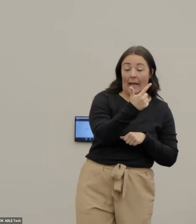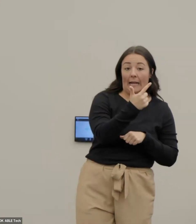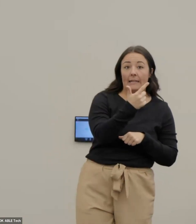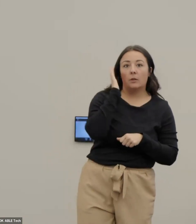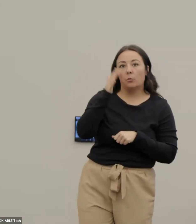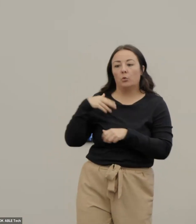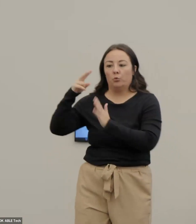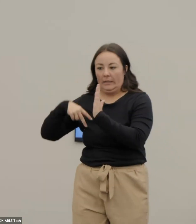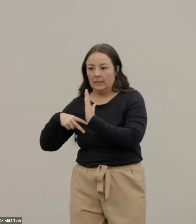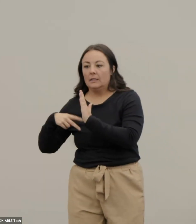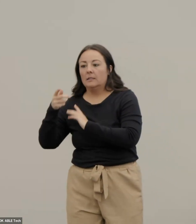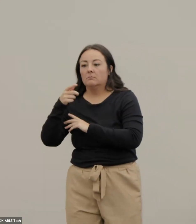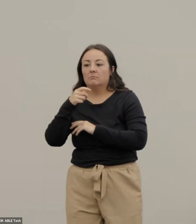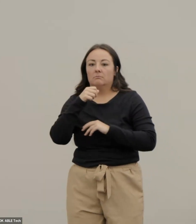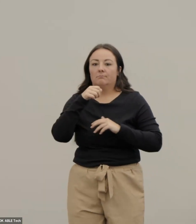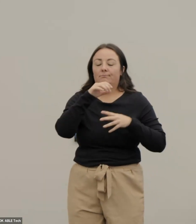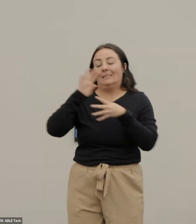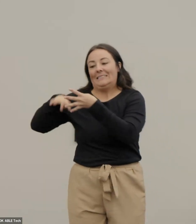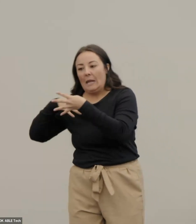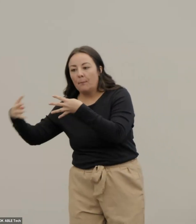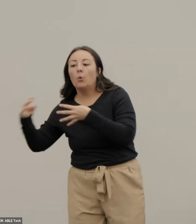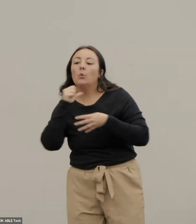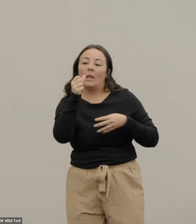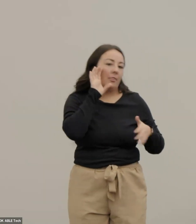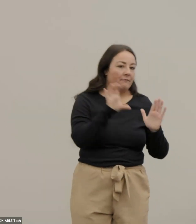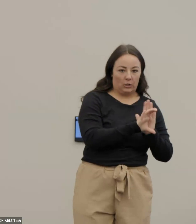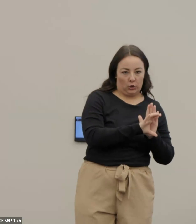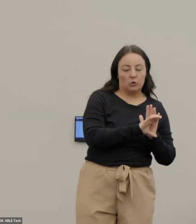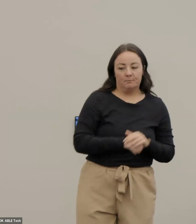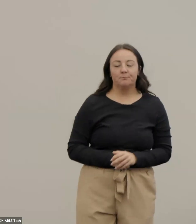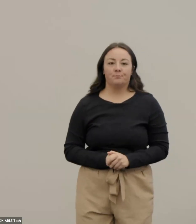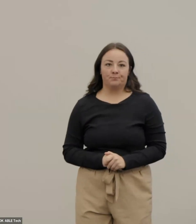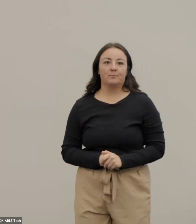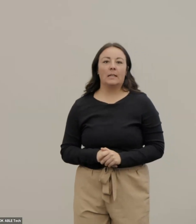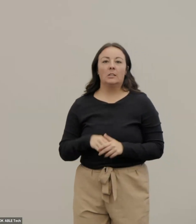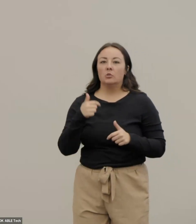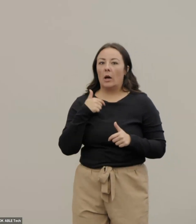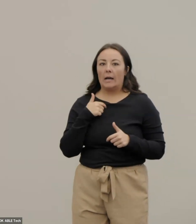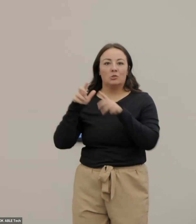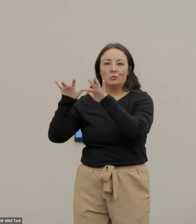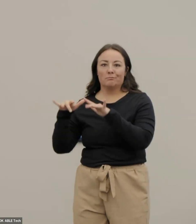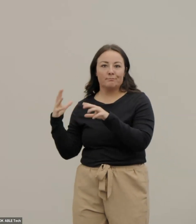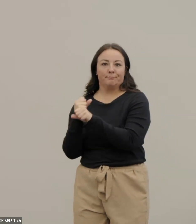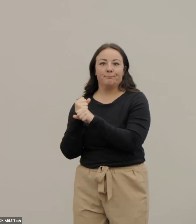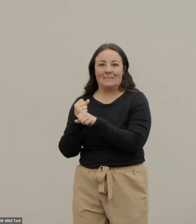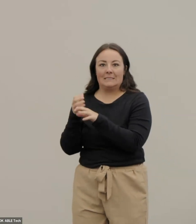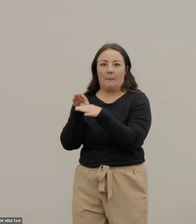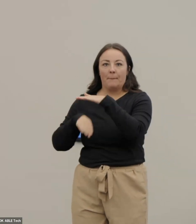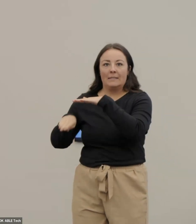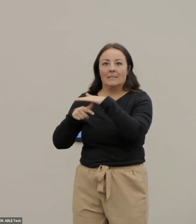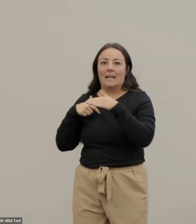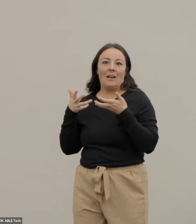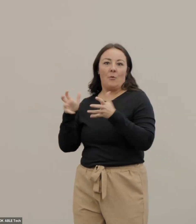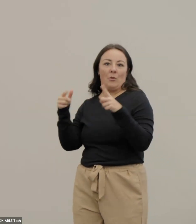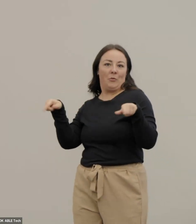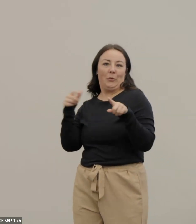figure. Okay. So I'm just going to write some basic alt text here because I don't want you guys to watch me do the